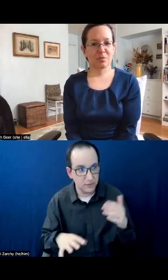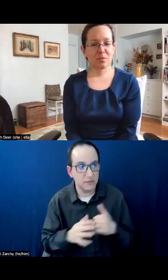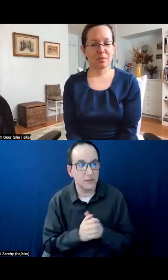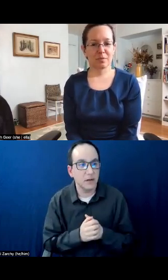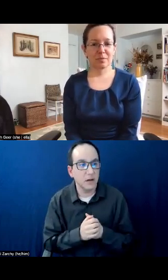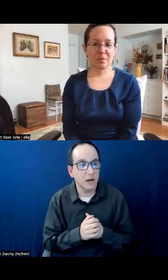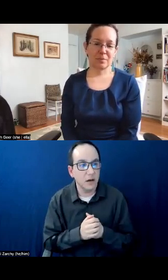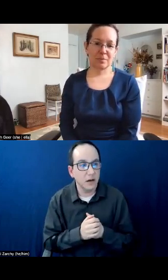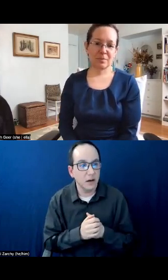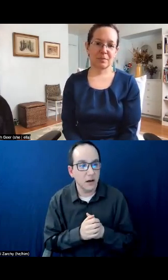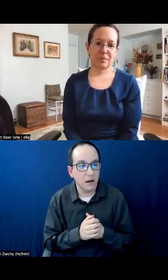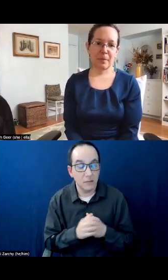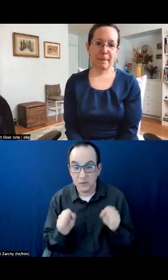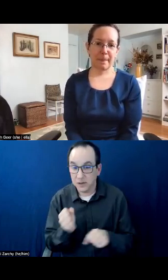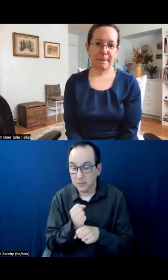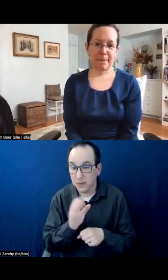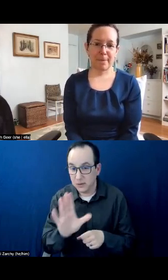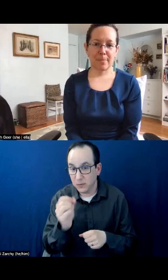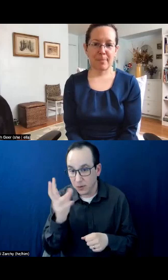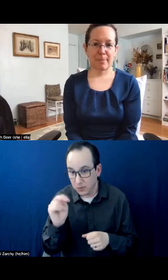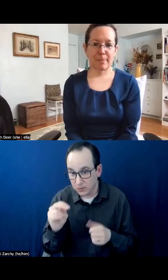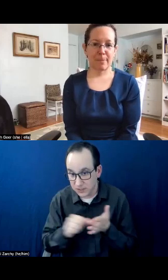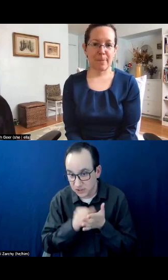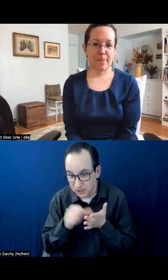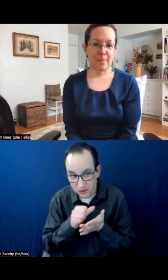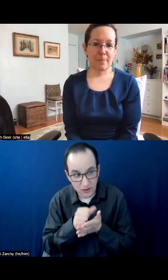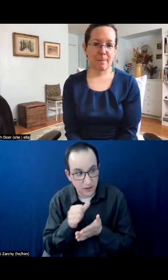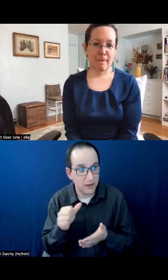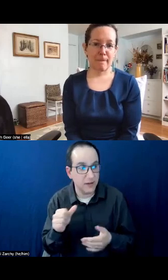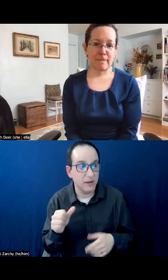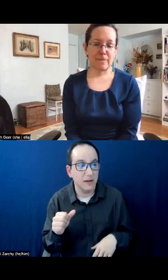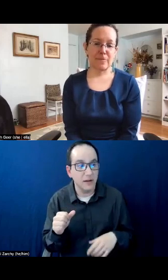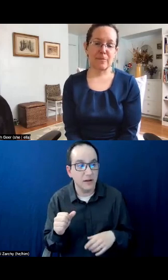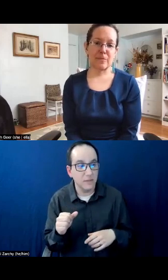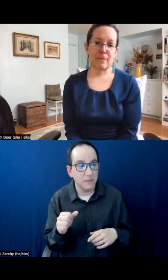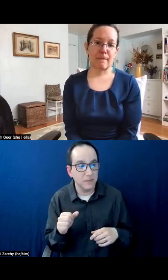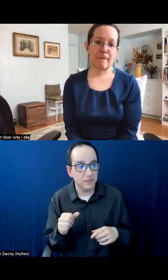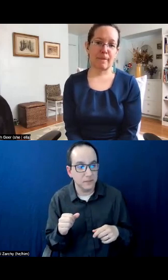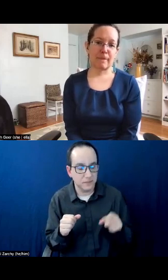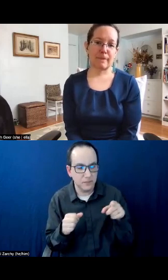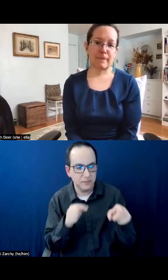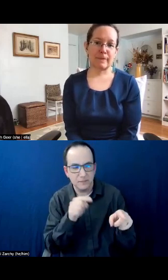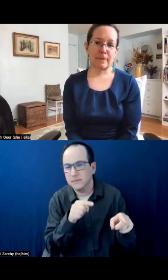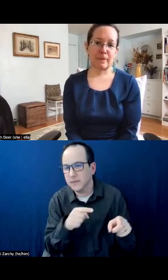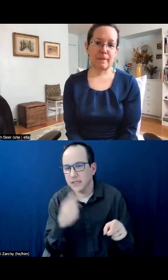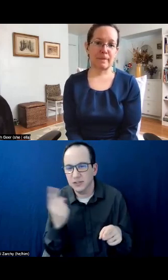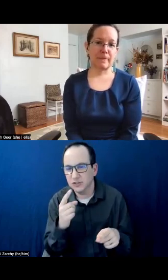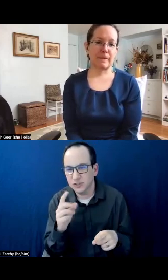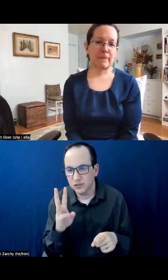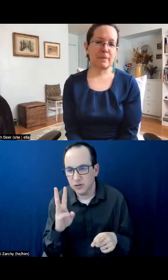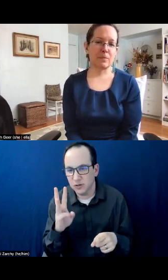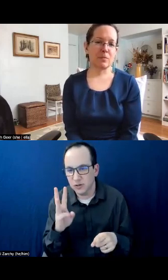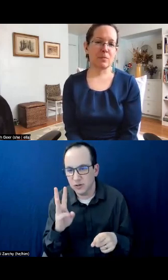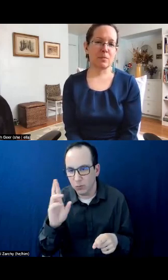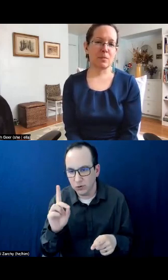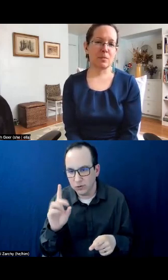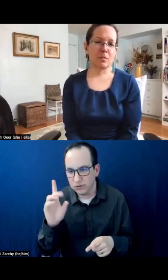In this section here, you might use for the older students, maybe make your own dictionary.